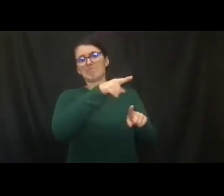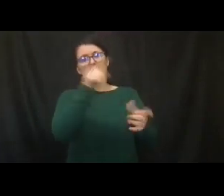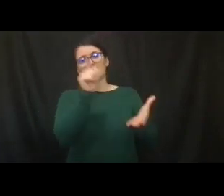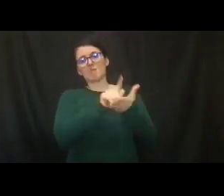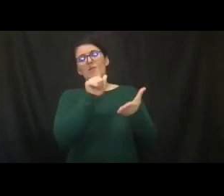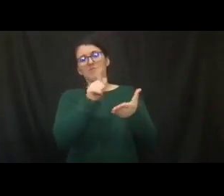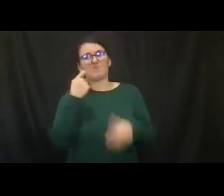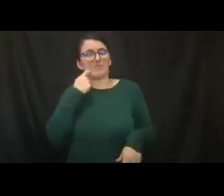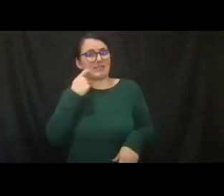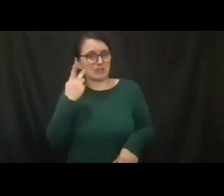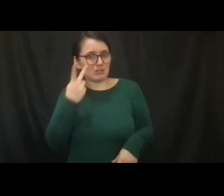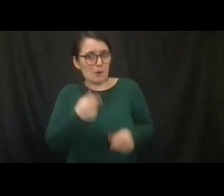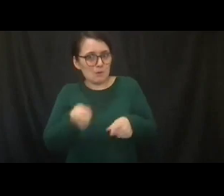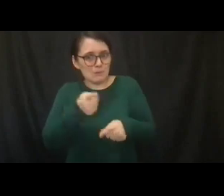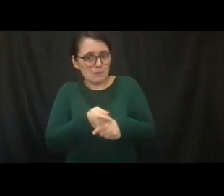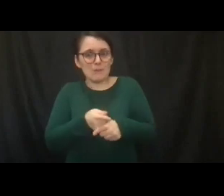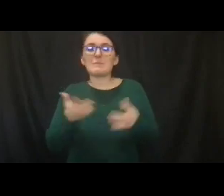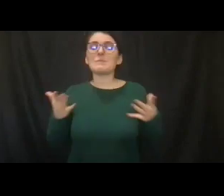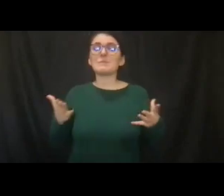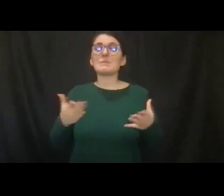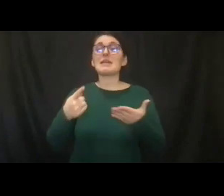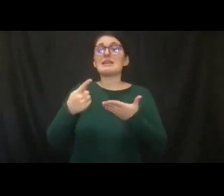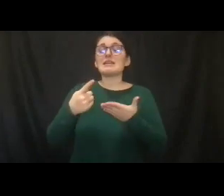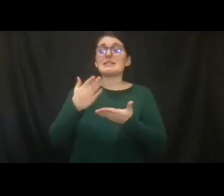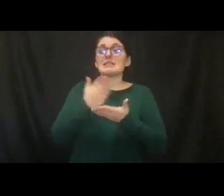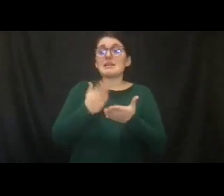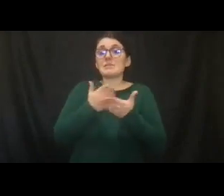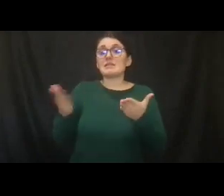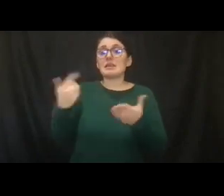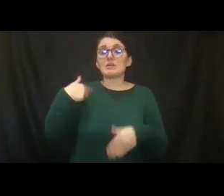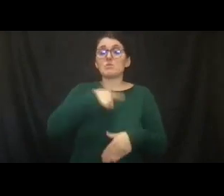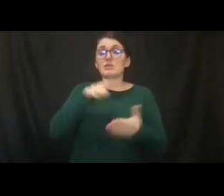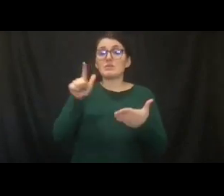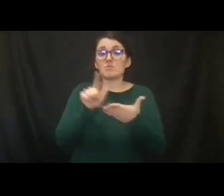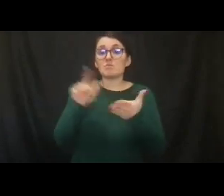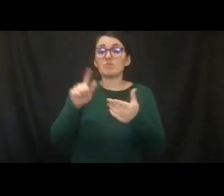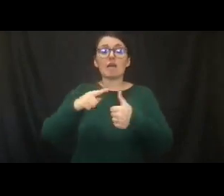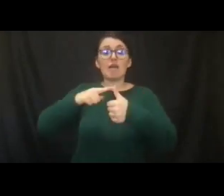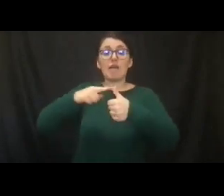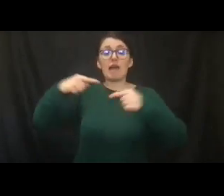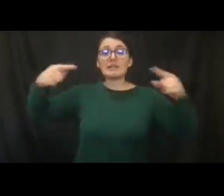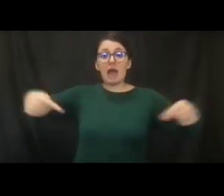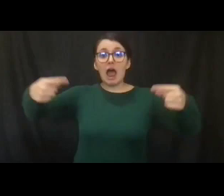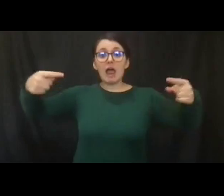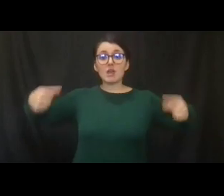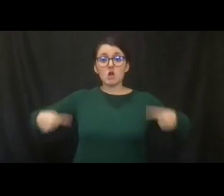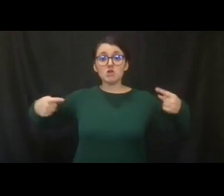there. So some of the things that we keep out of the pit include things like tires,